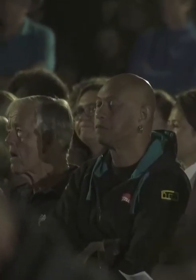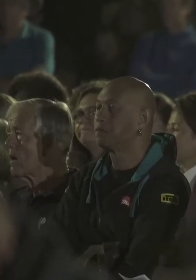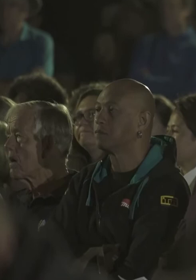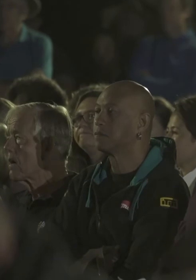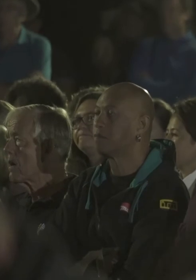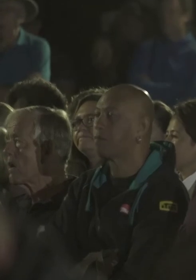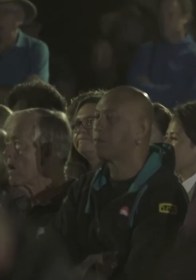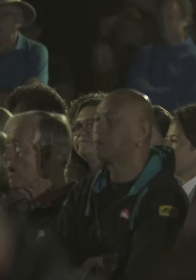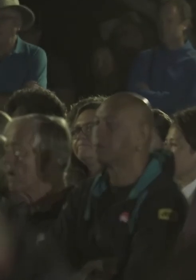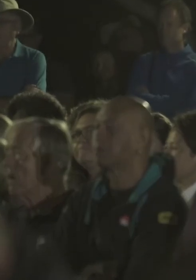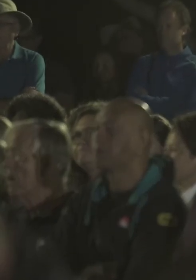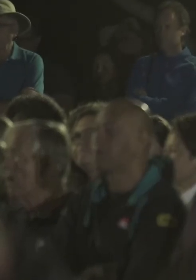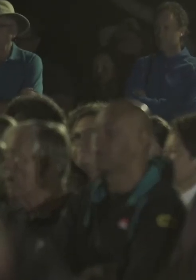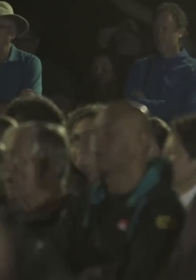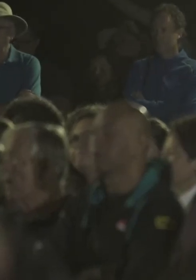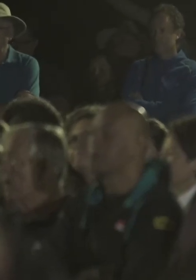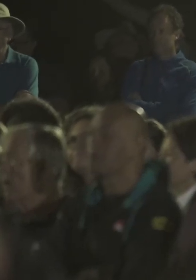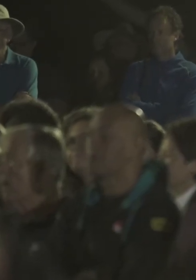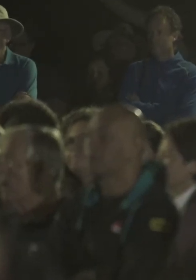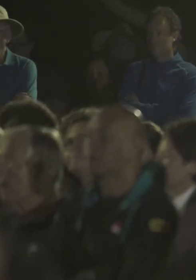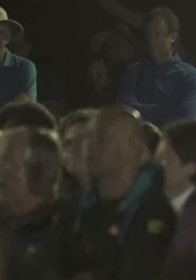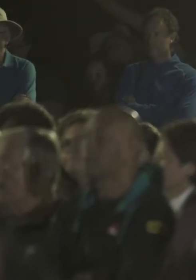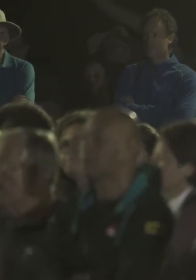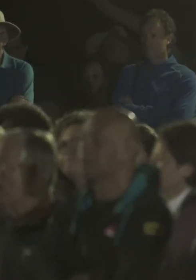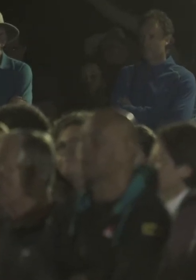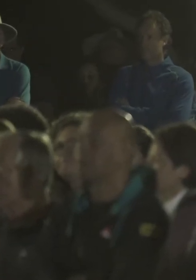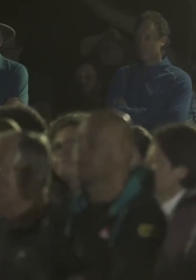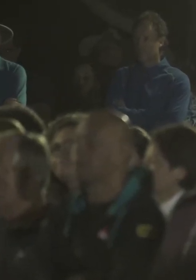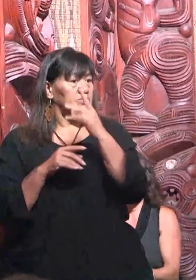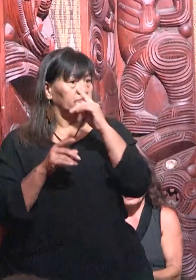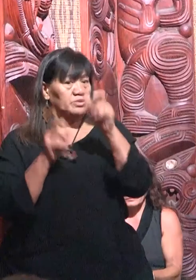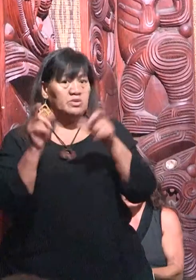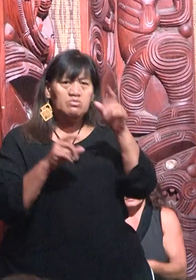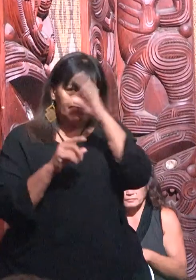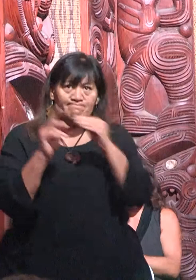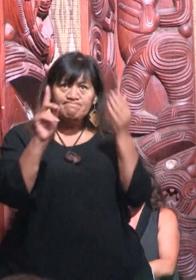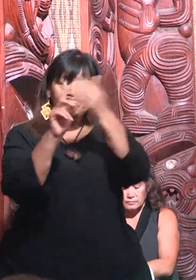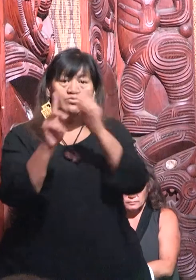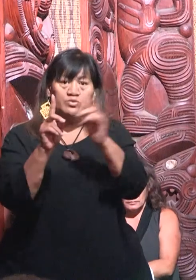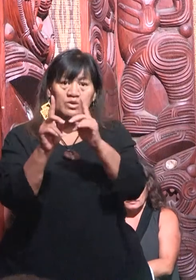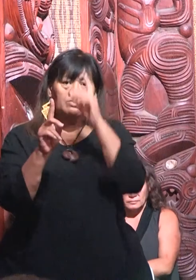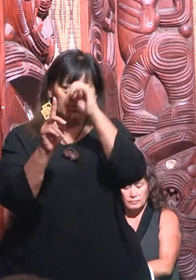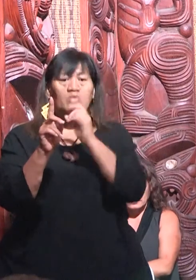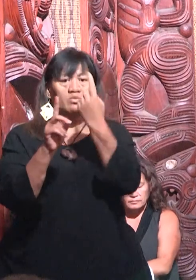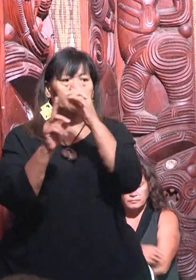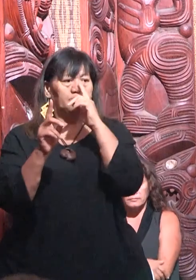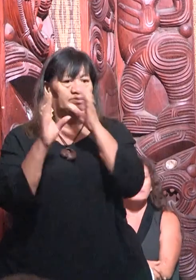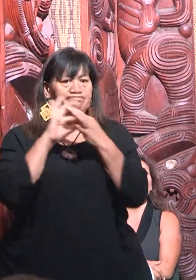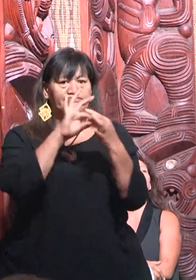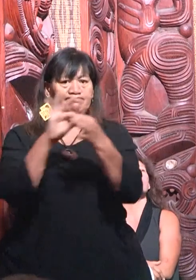a. Kia ora te ngā kau a tāngata, ai iwi ko tai, kia puta ki te wai au ki te